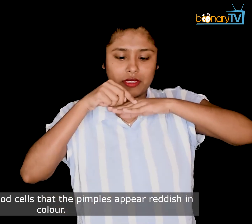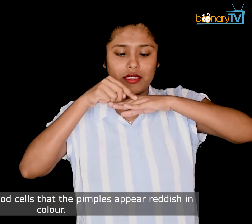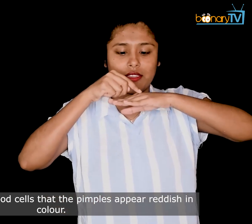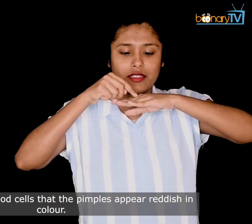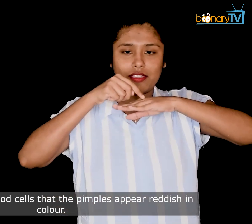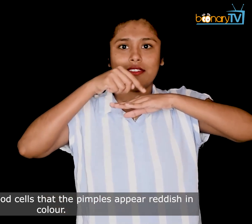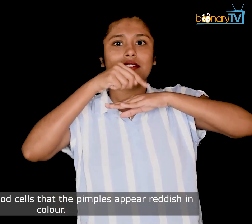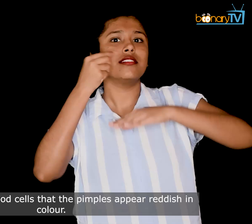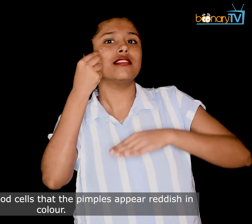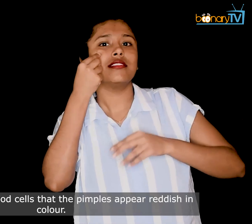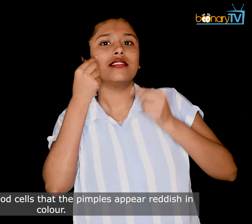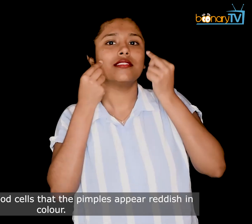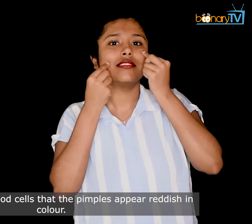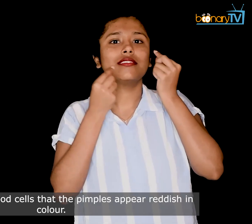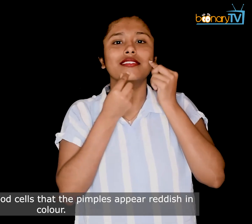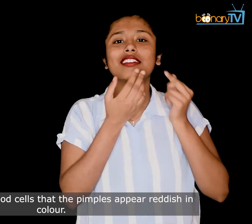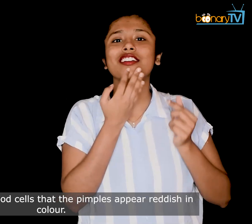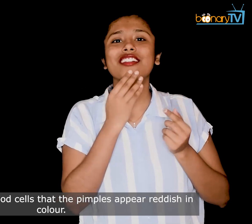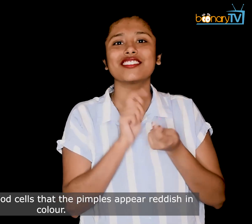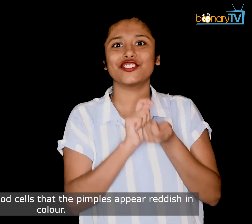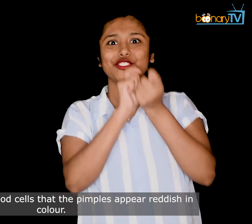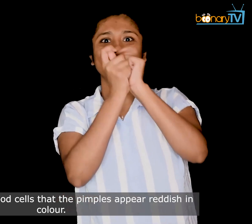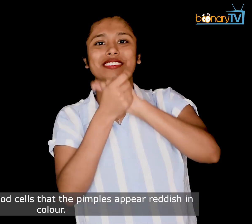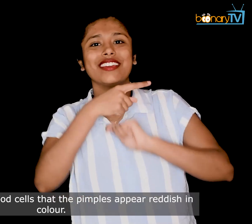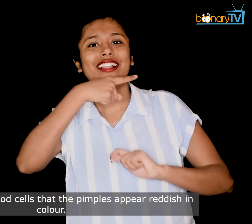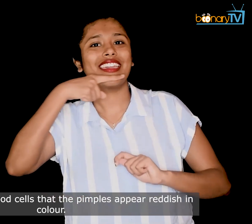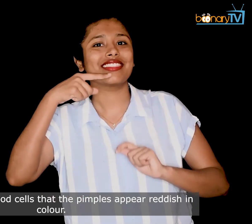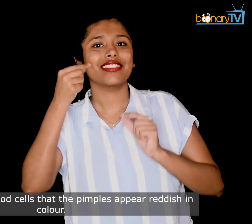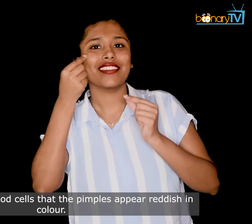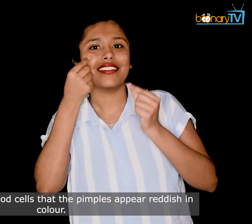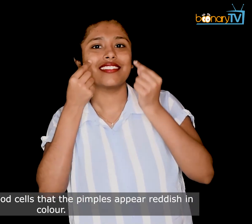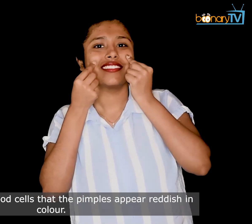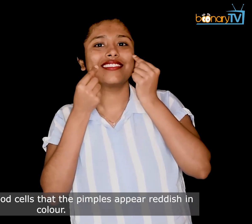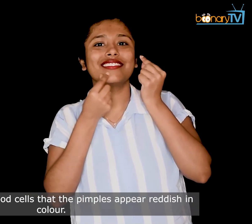pimples appear reddish in color.